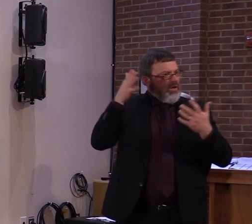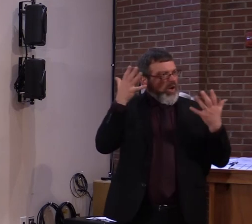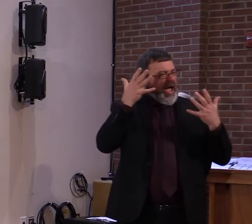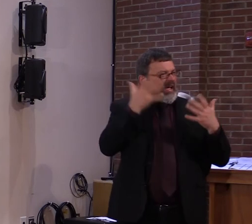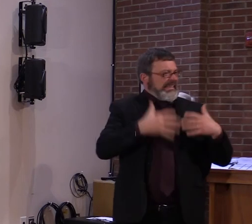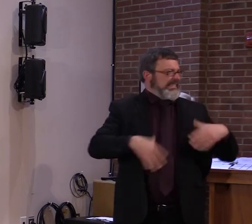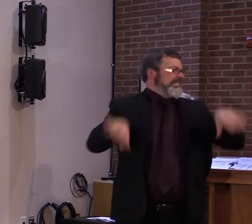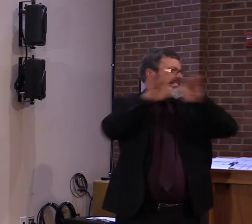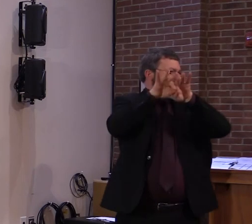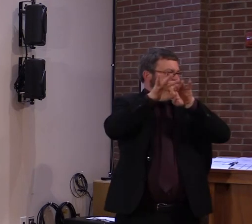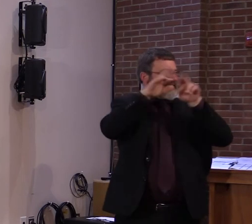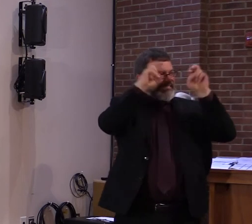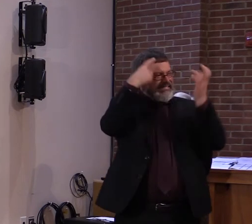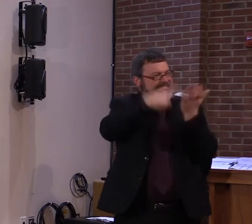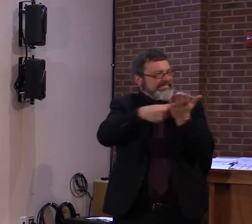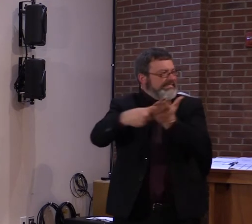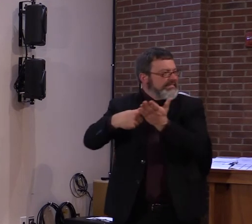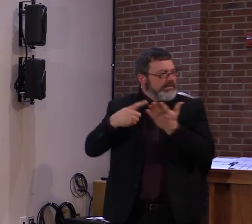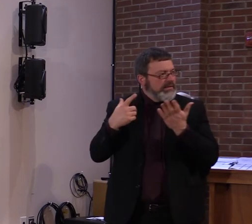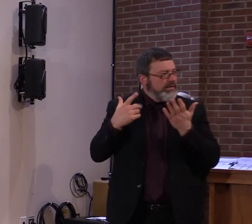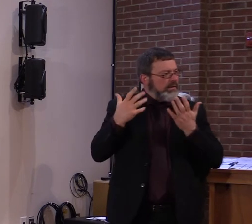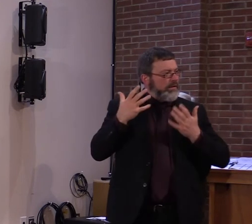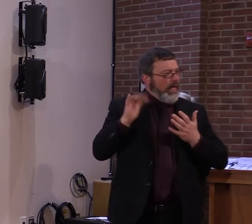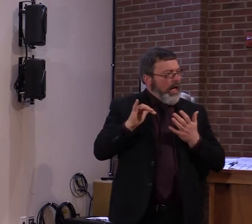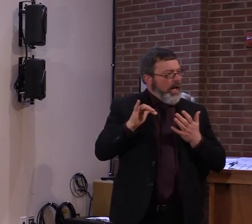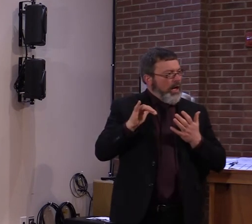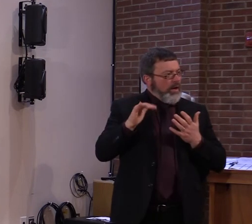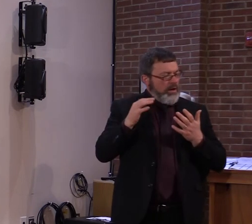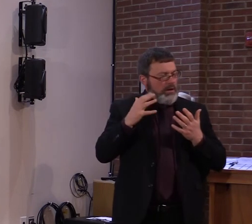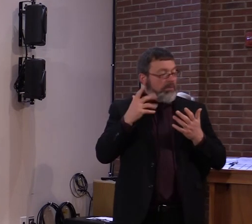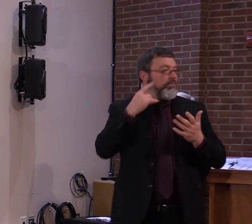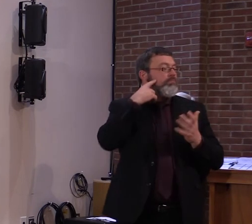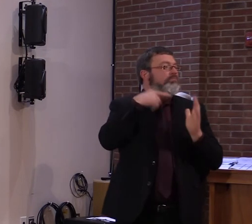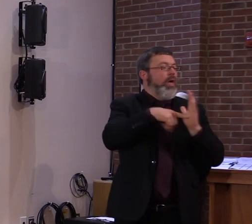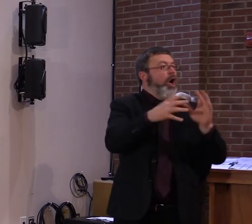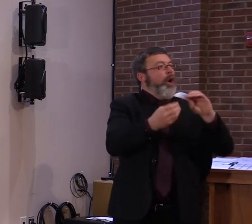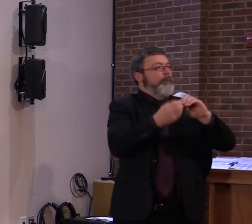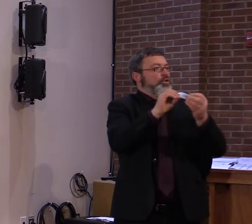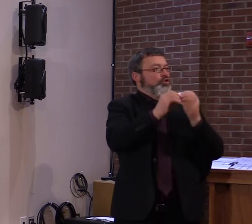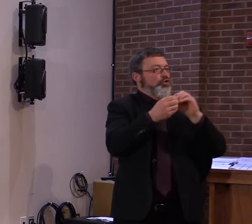I understand you changed, but isn't that a change, not a clarification?